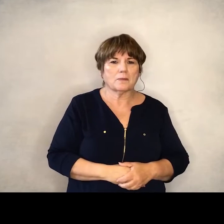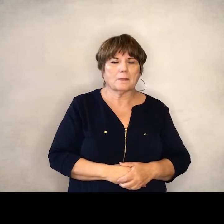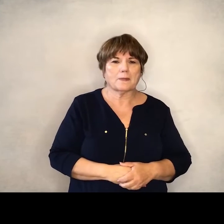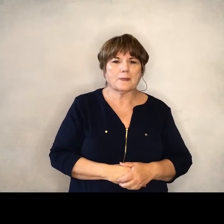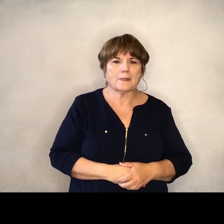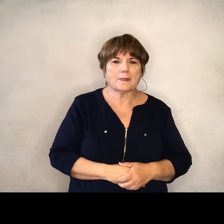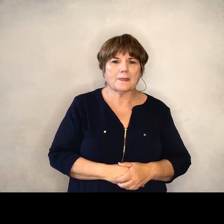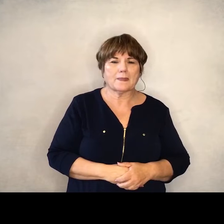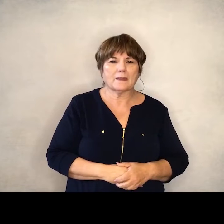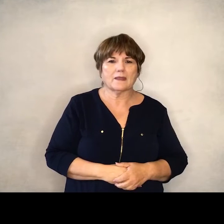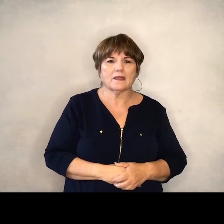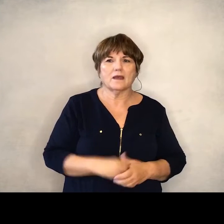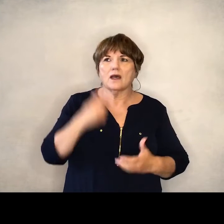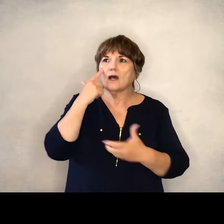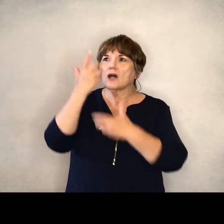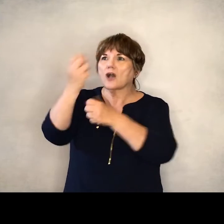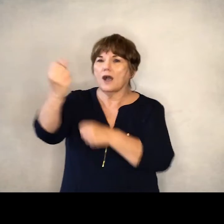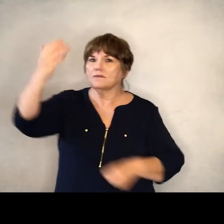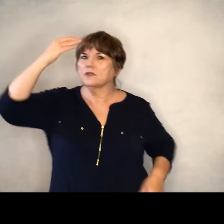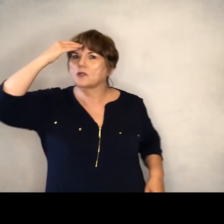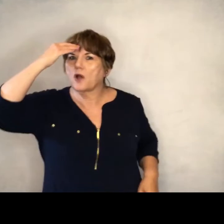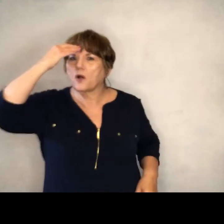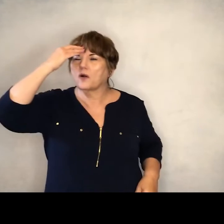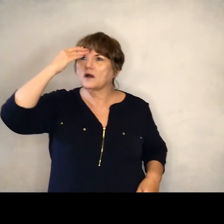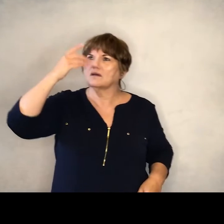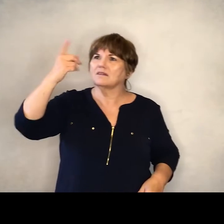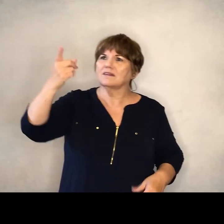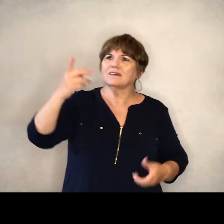Confident knowing is the companion of Christian faith.